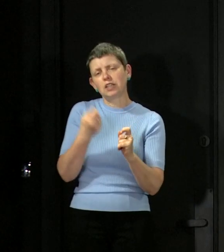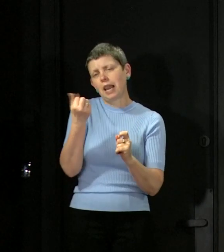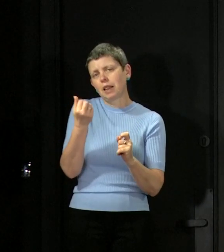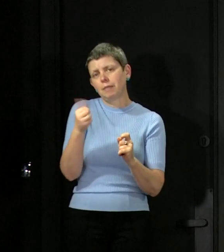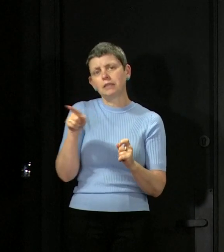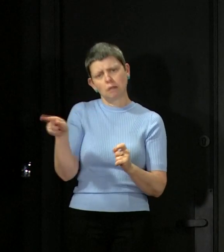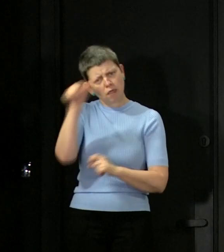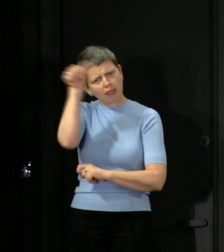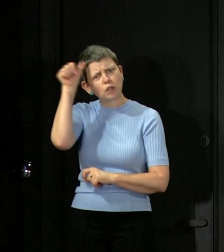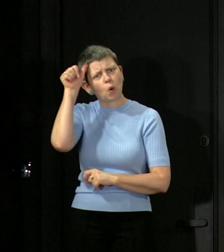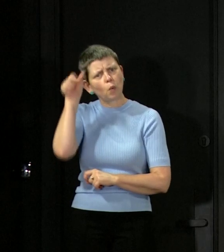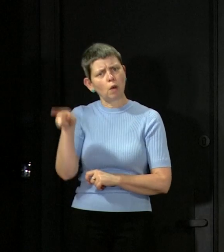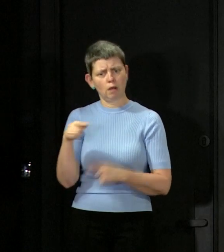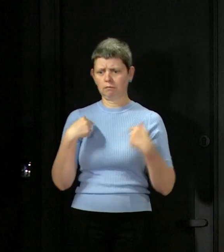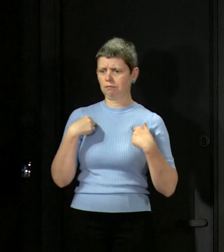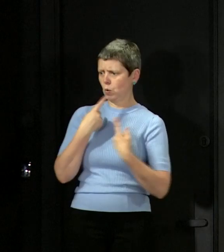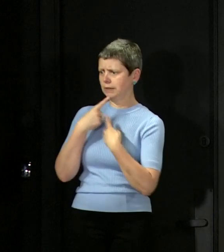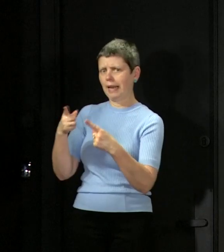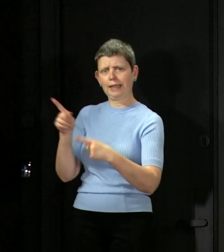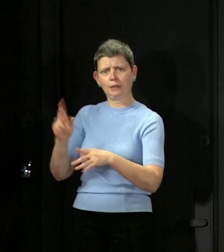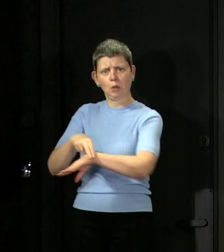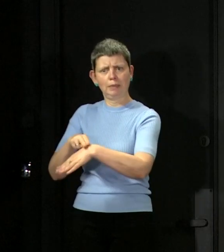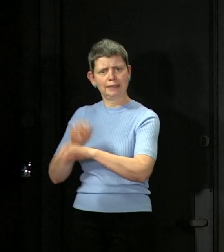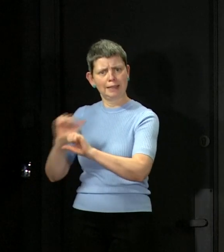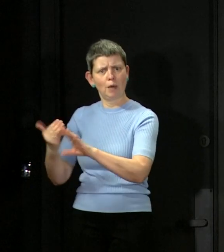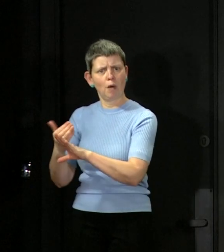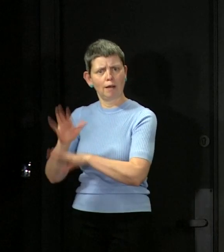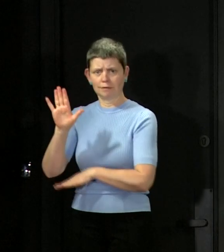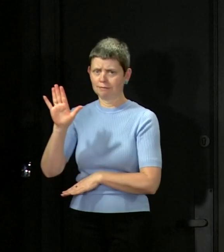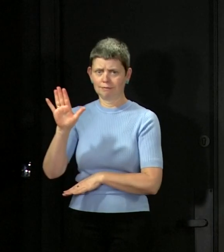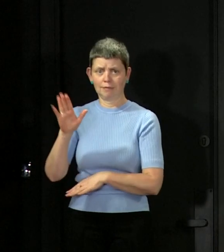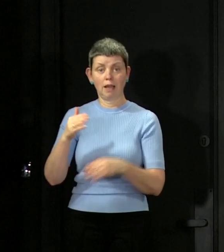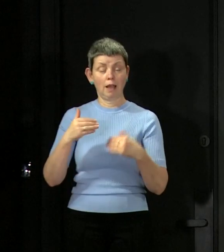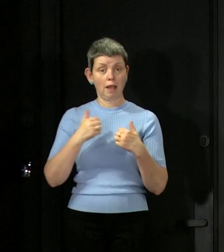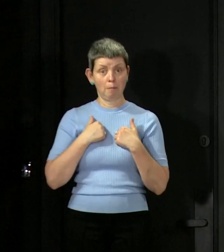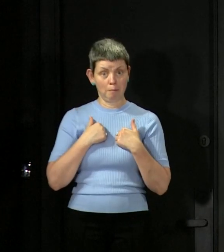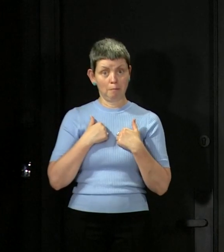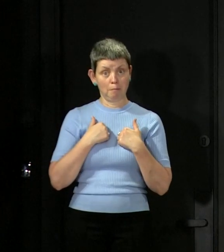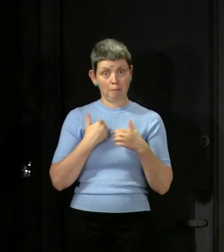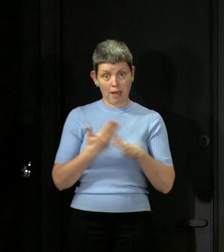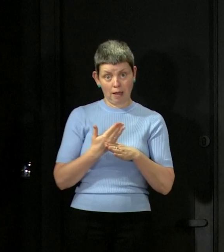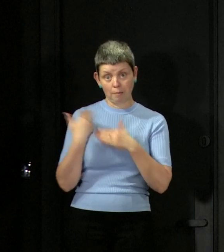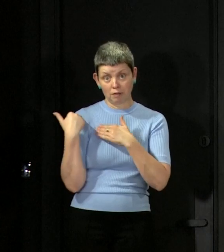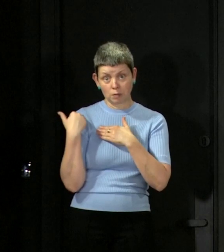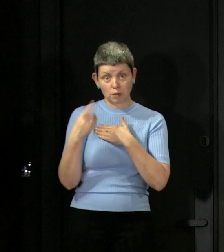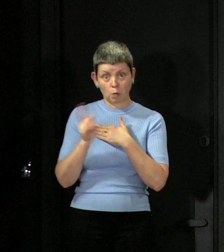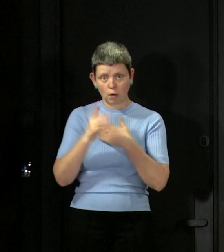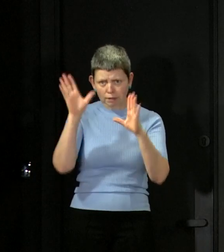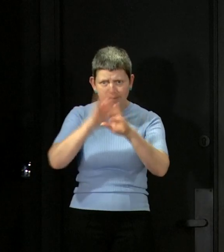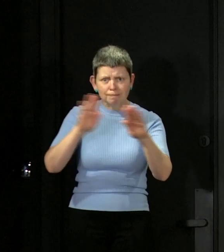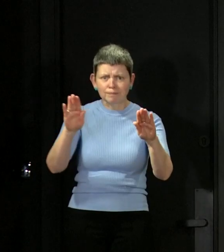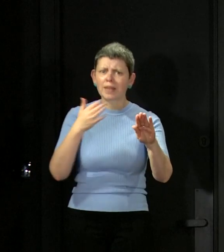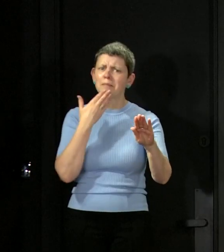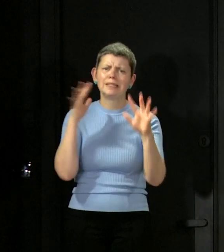that, but it's not for me to tell the police what to do. My job is to try to appeal to the Scottish public not to allow these situations to